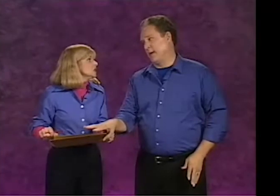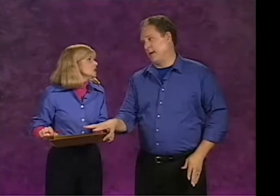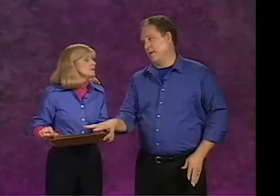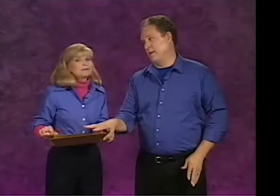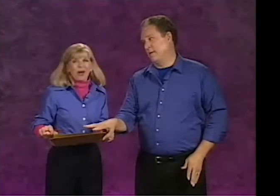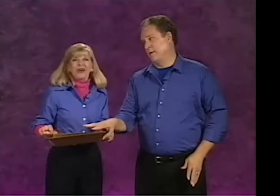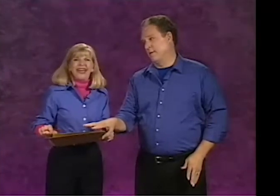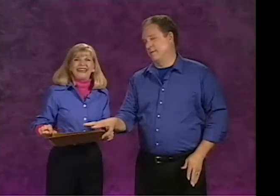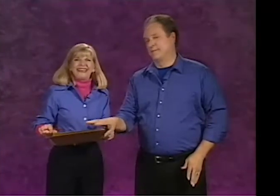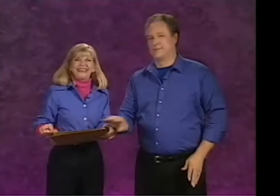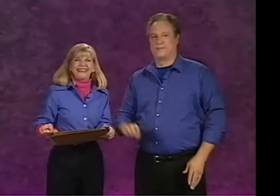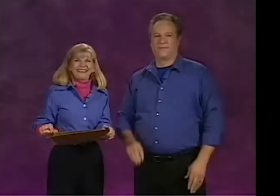okay? Okay.